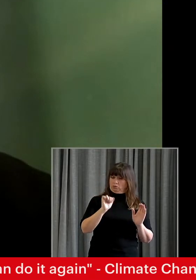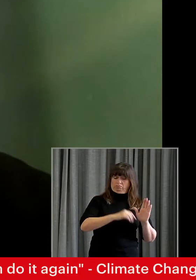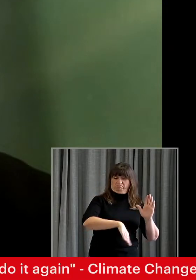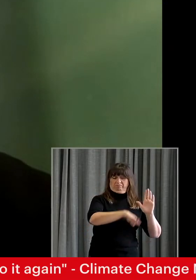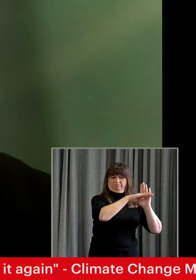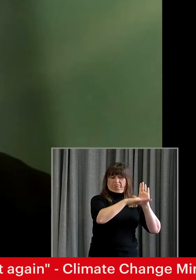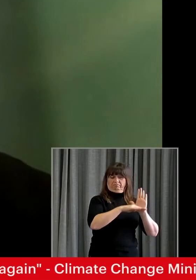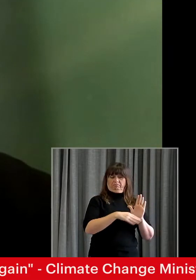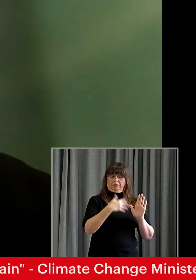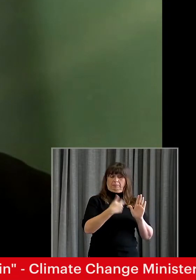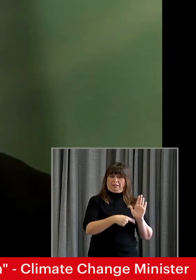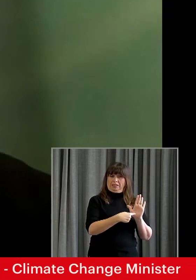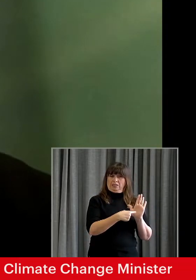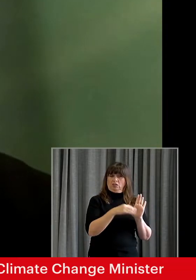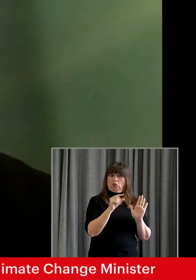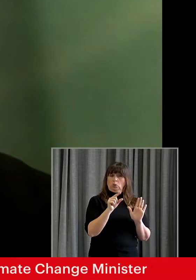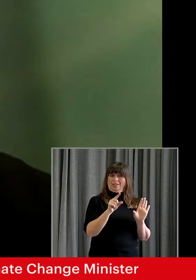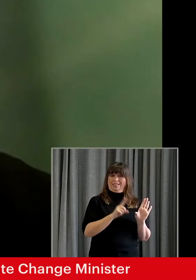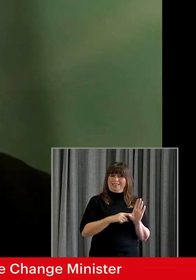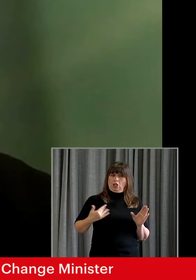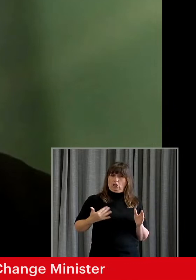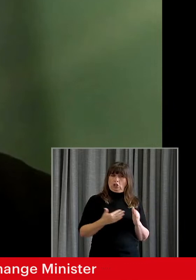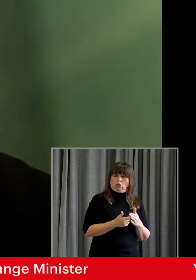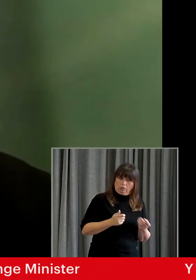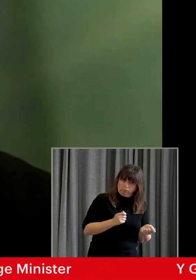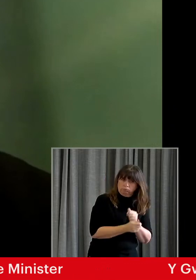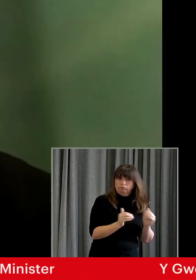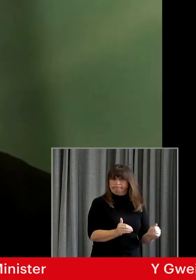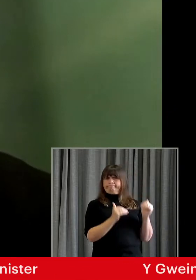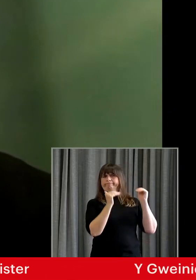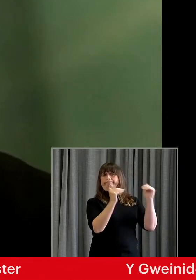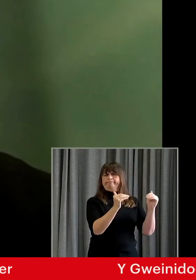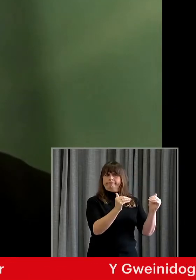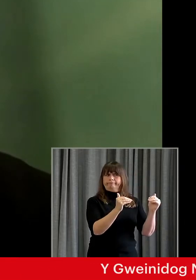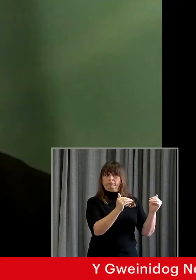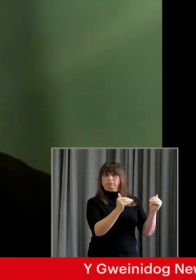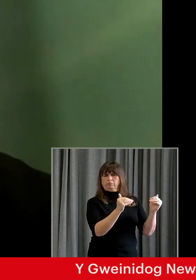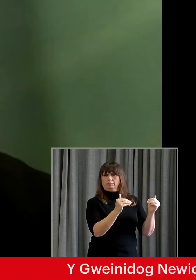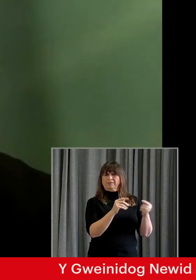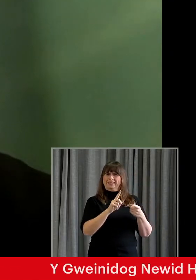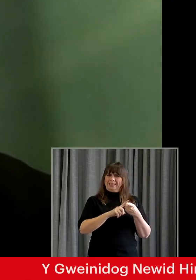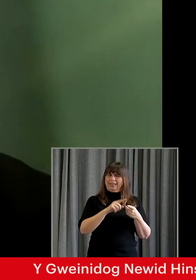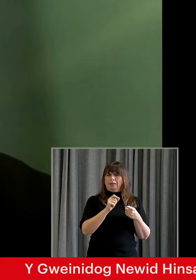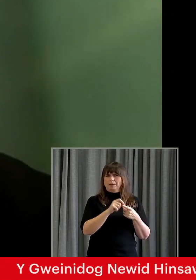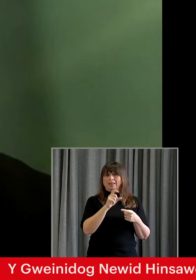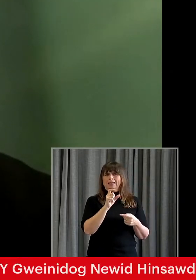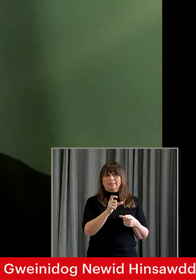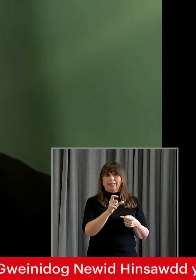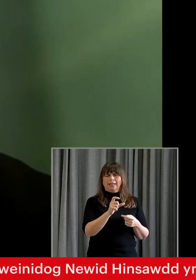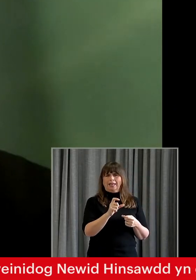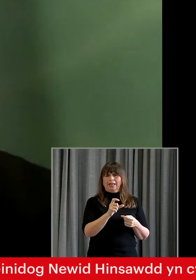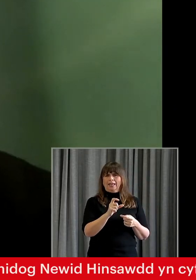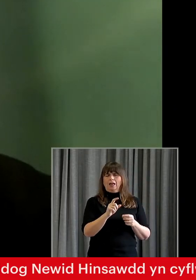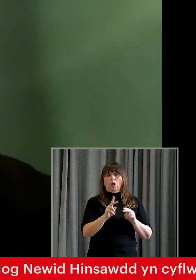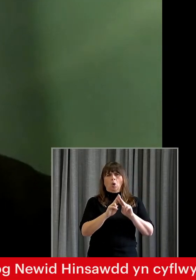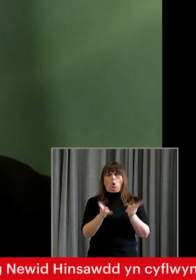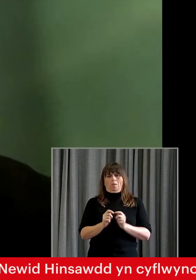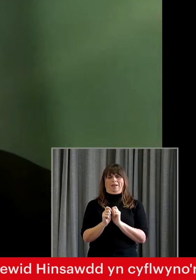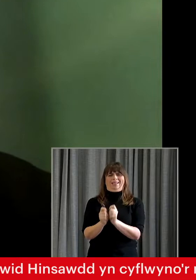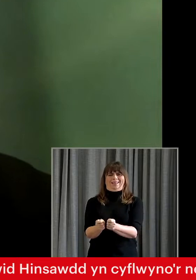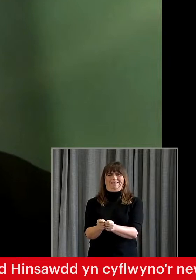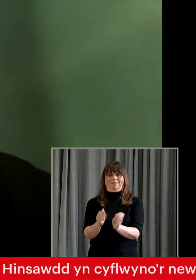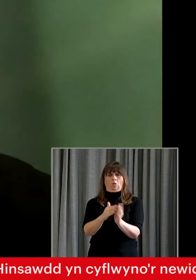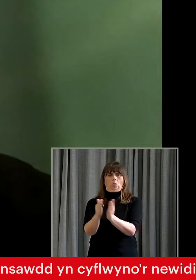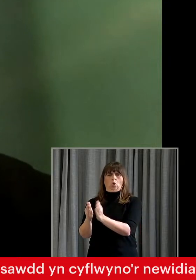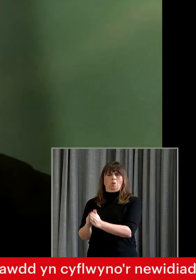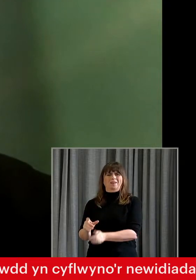has been around for 20 years now. I wonder whether, given we're still talking about EPC rated C homes by 2029, whether